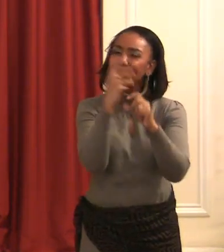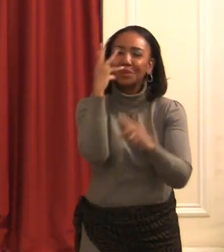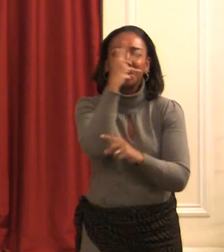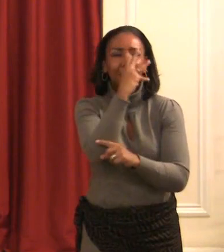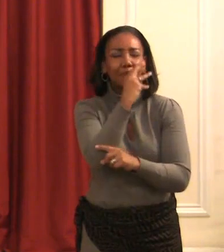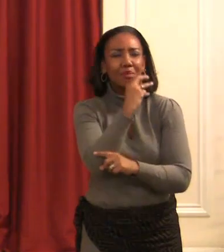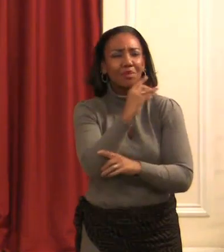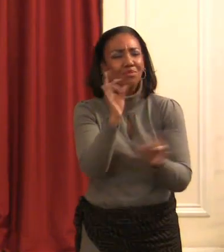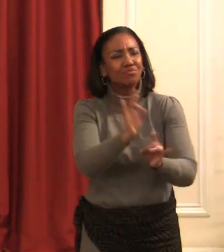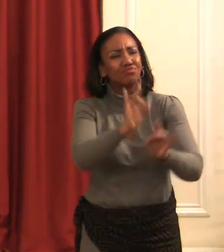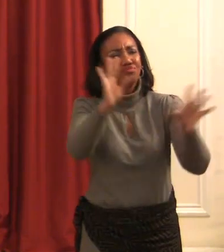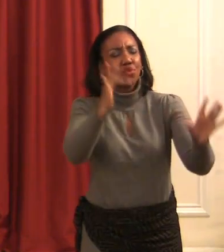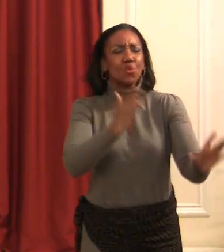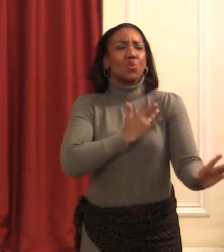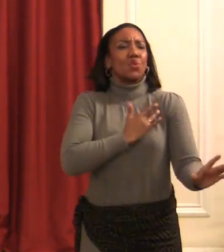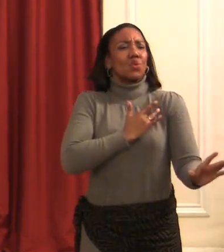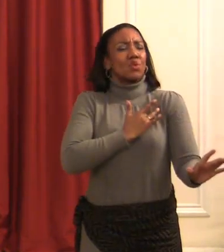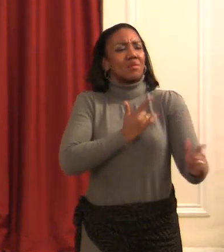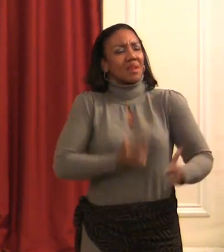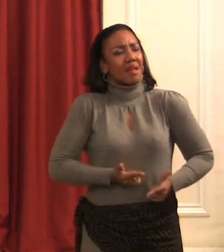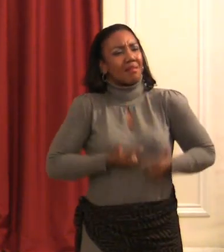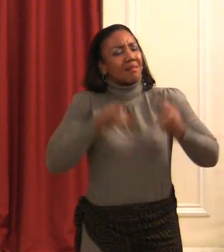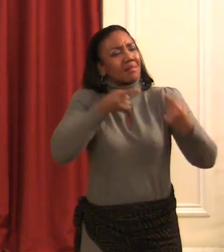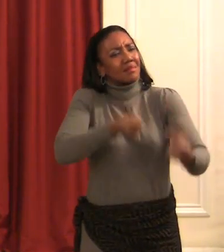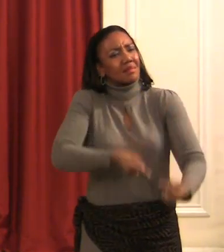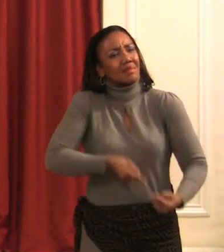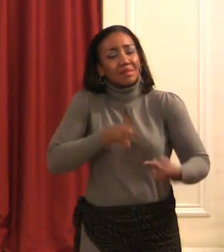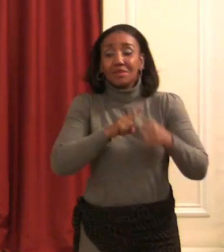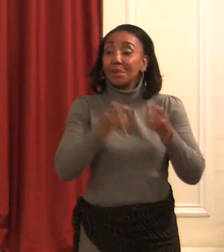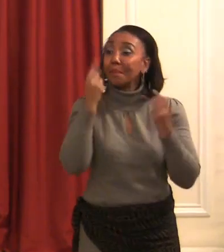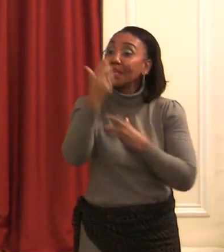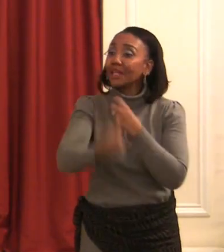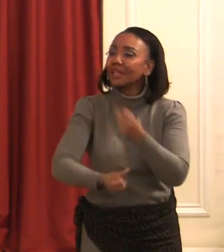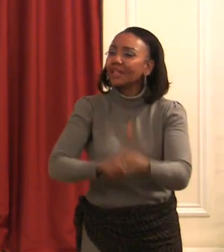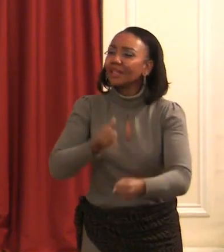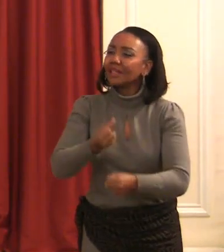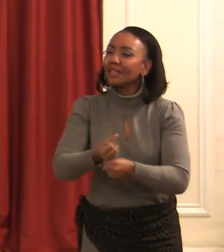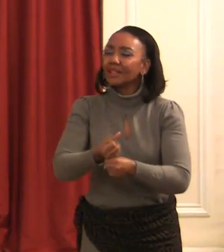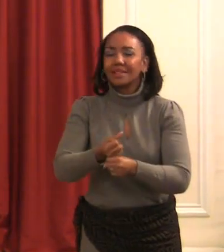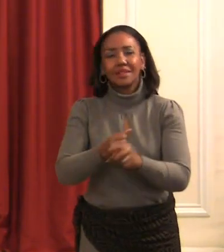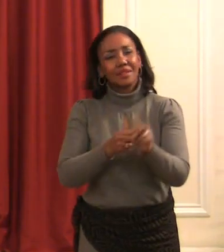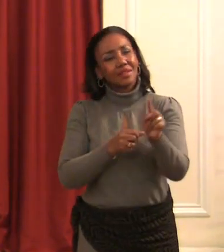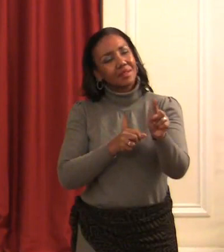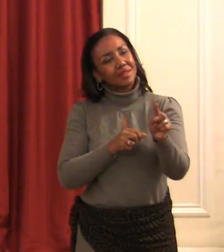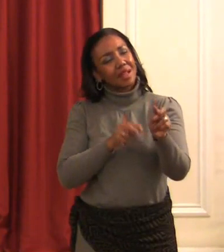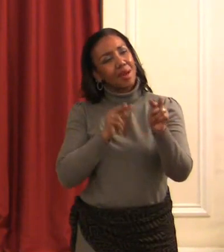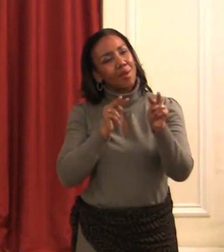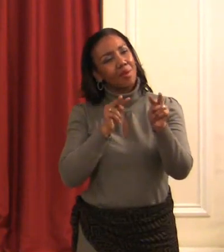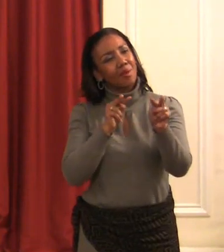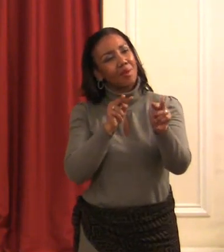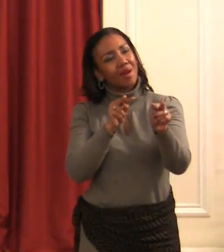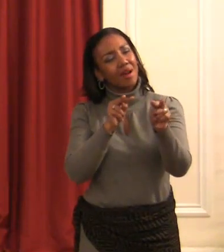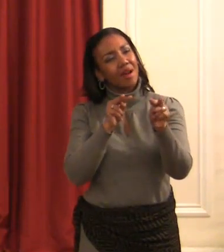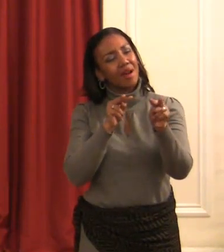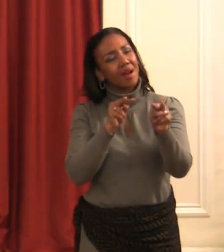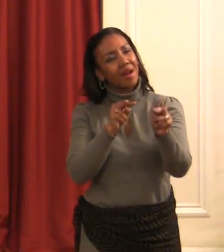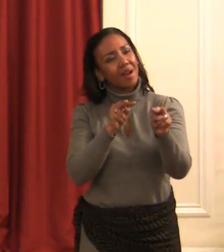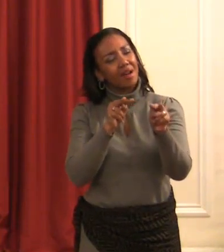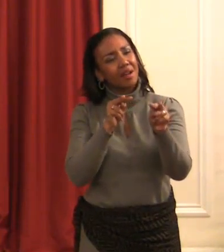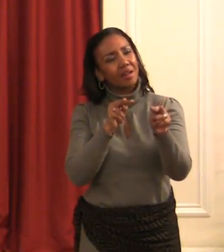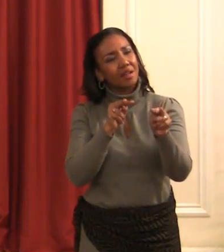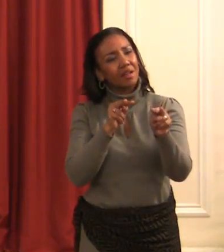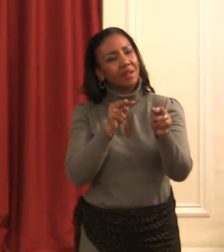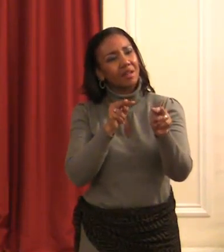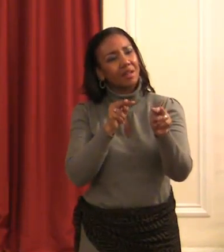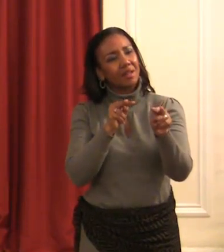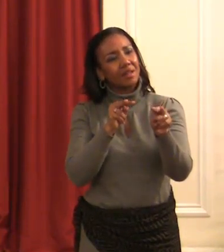beautifully tragic heartbrokenness of their lives, and so for years remained with them, helplessly tethered